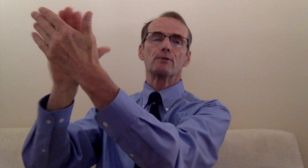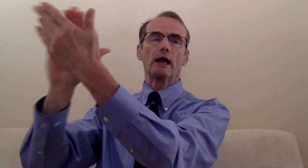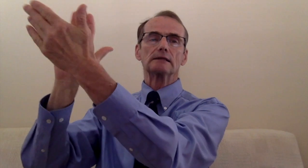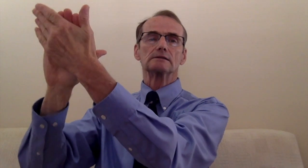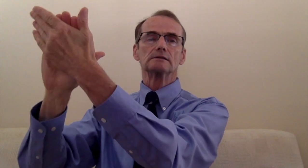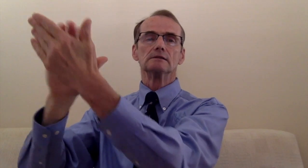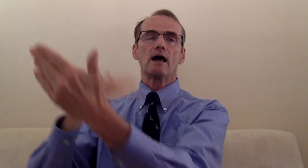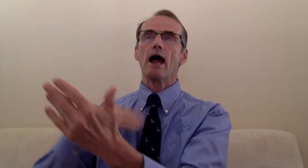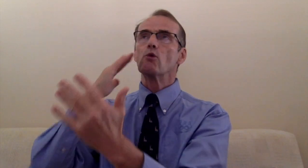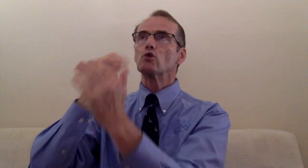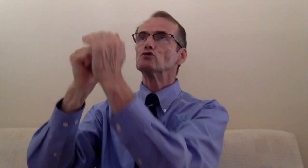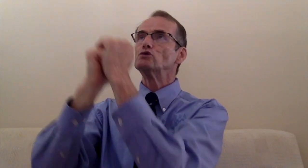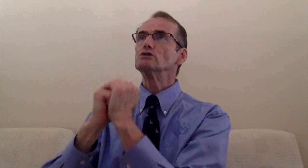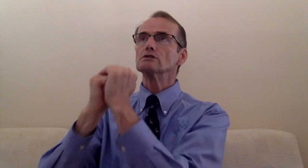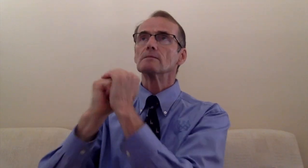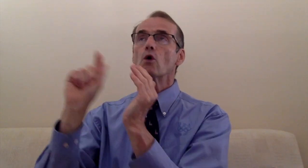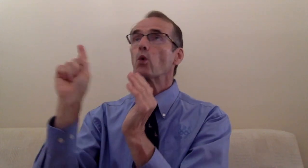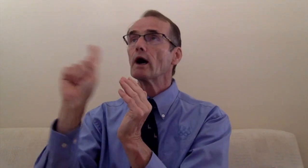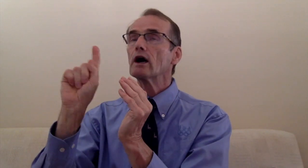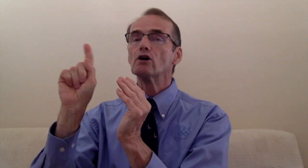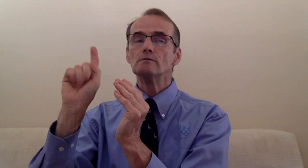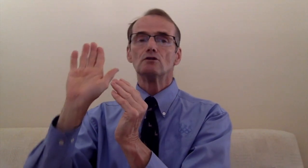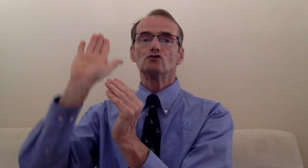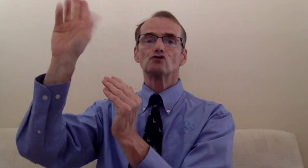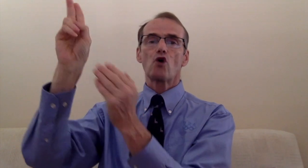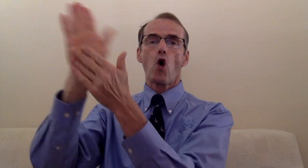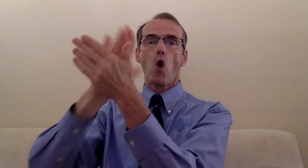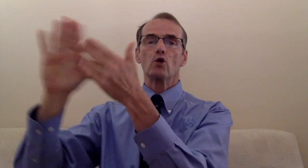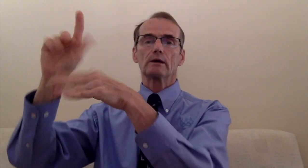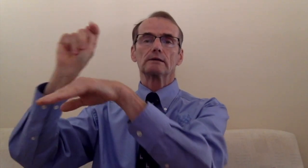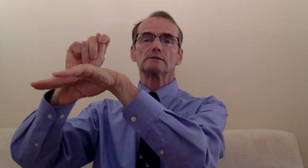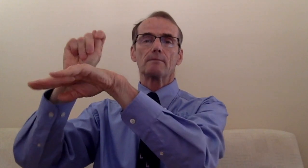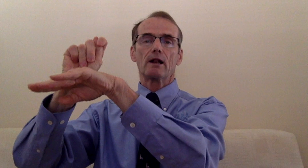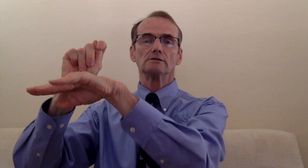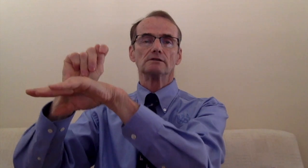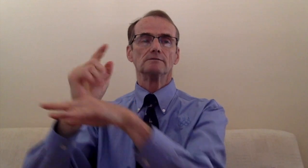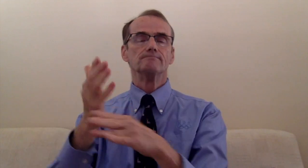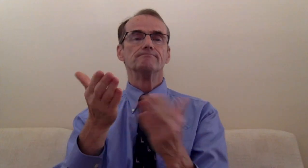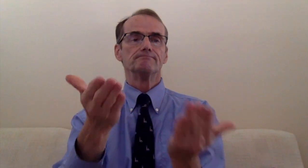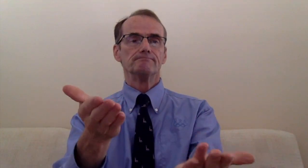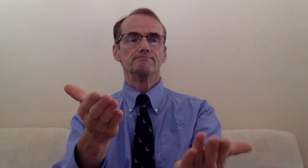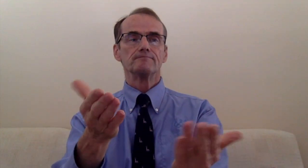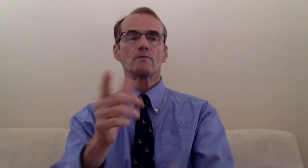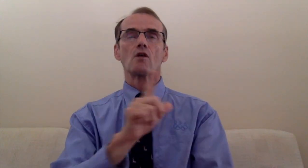the angels, I will sing your praise. I will worship at your holy temple.